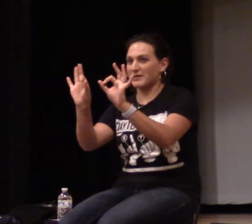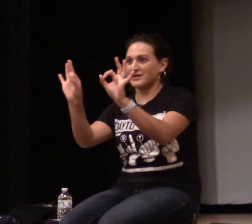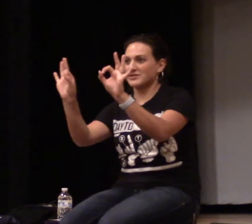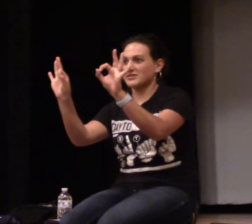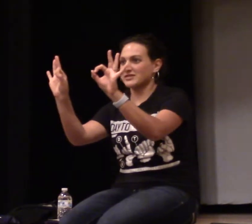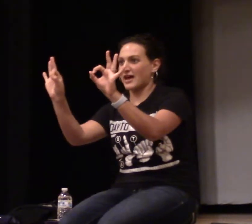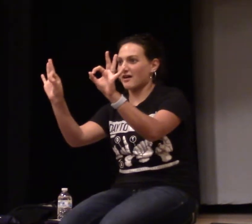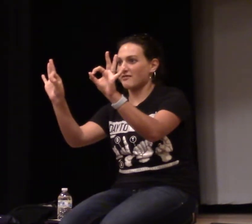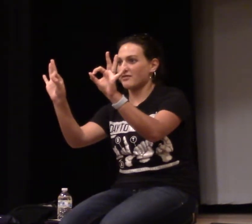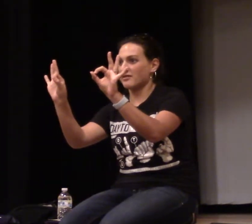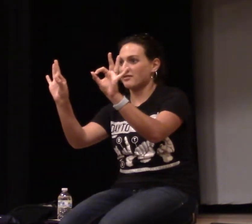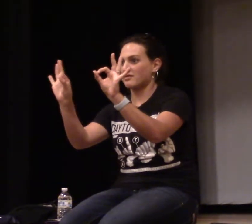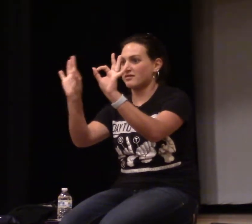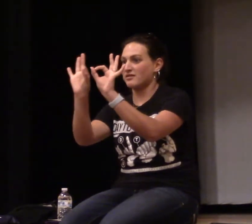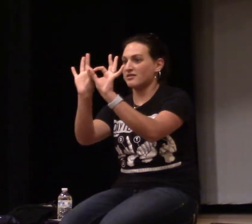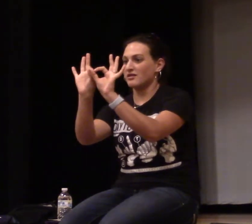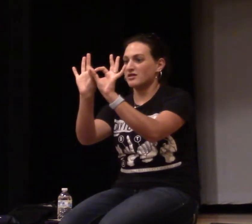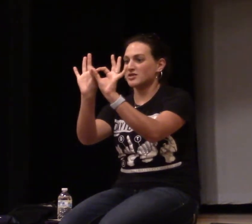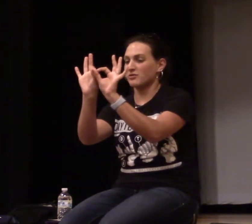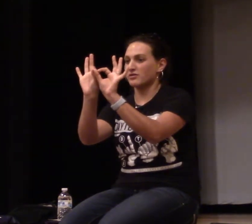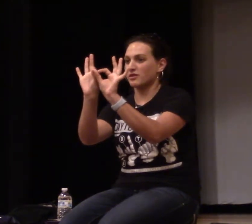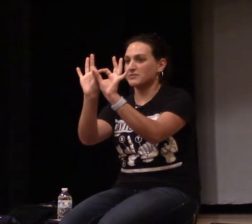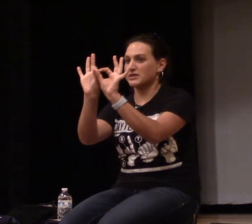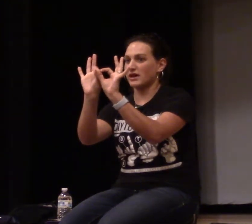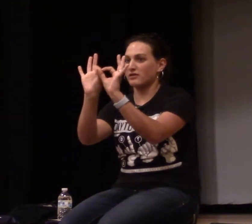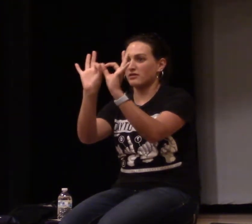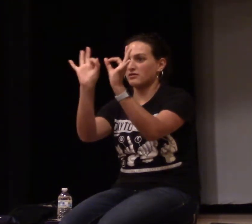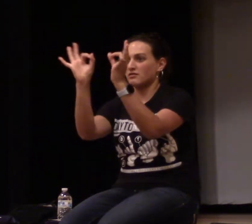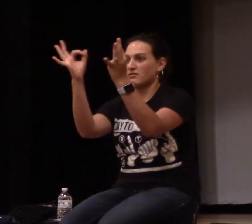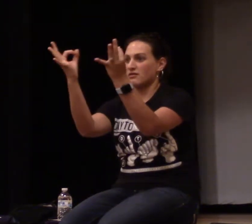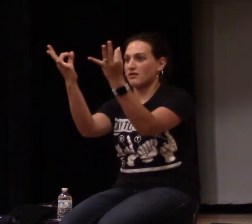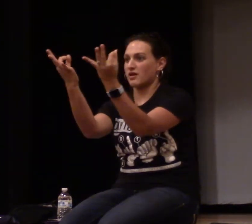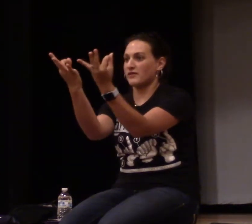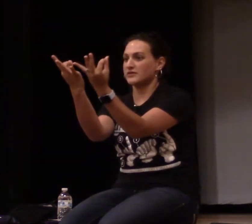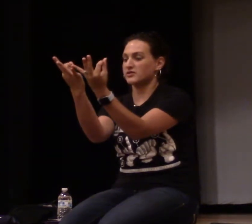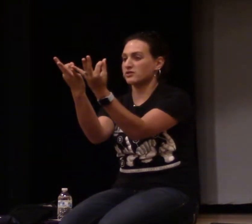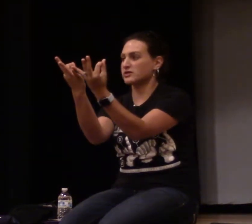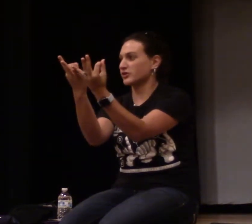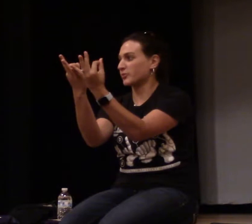this is F. Start with your thumbs together, and then circle it to your pinkies.